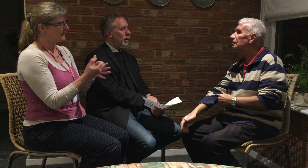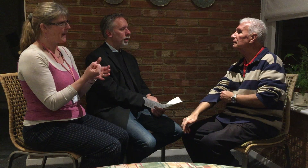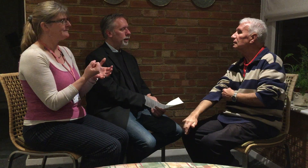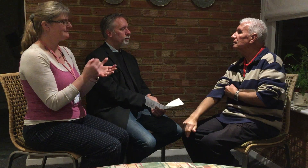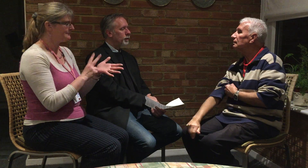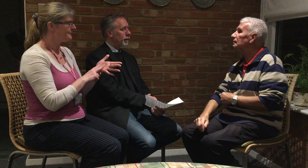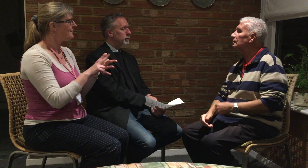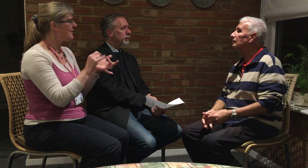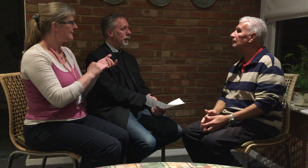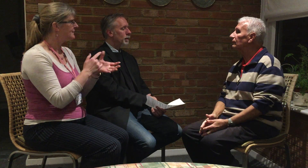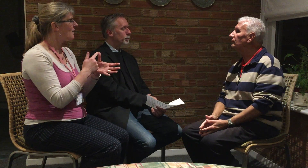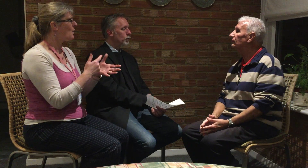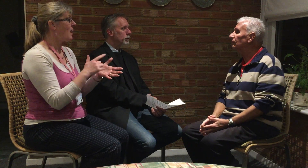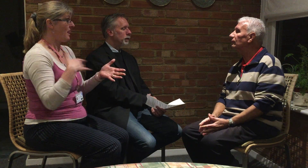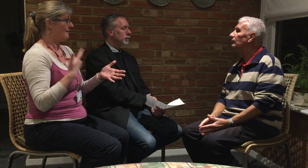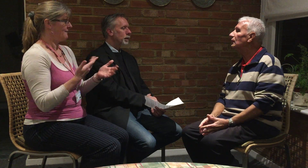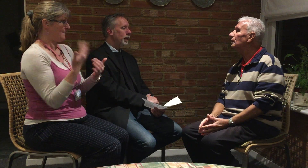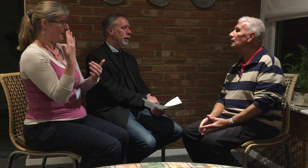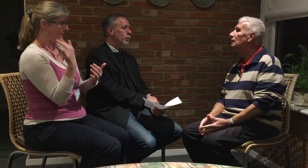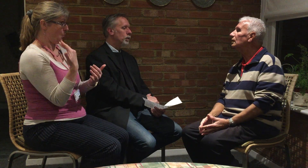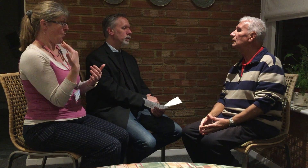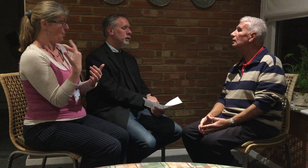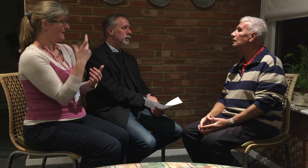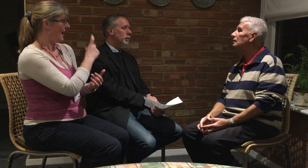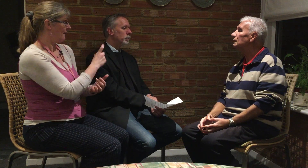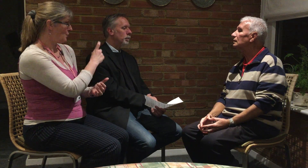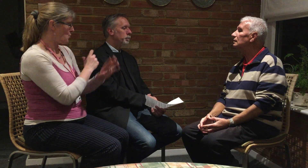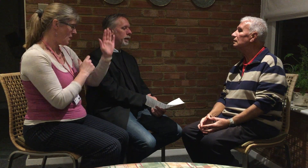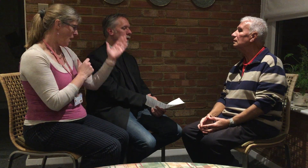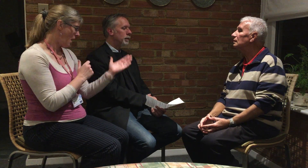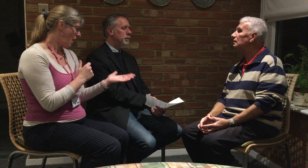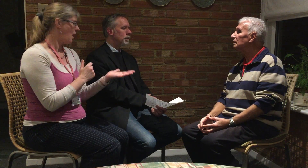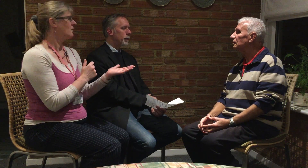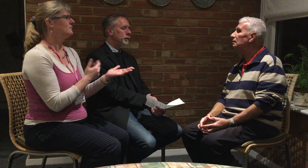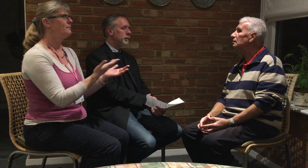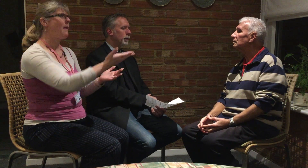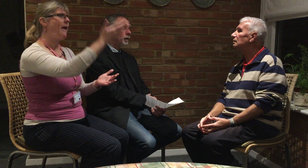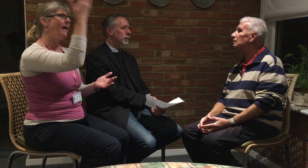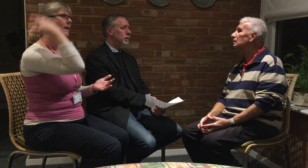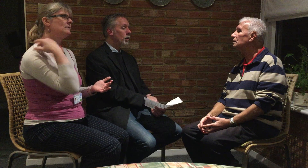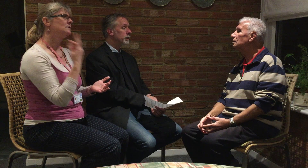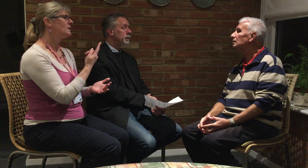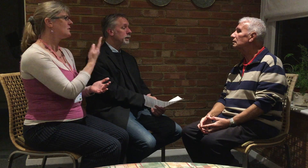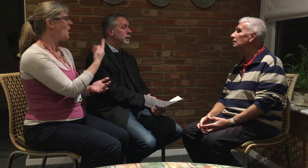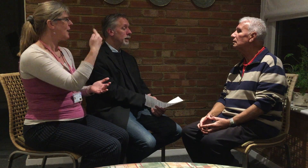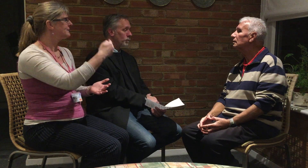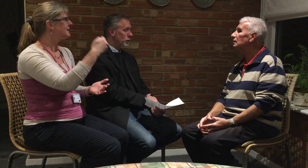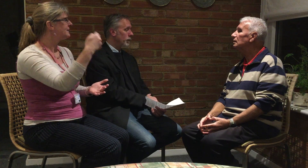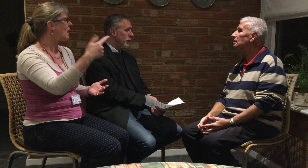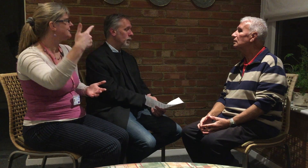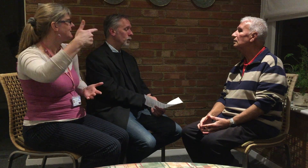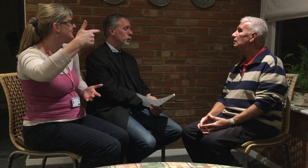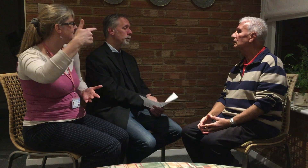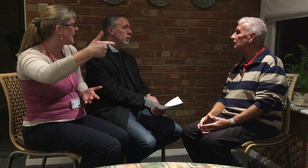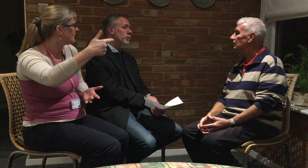I lived out in California, it was back in 1997, I think it was, we moved